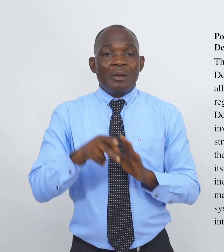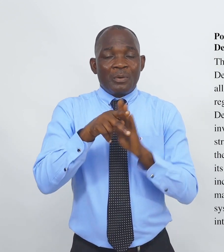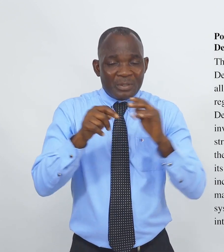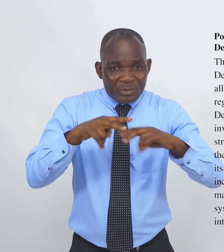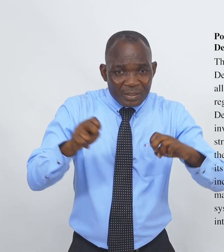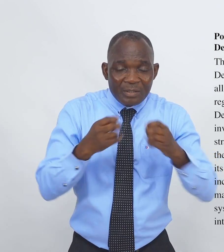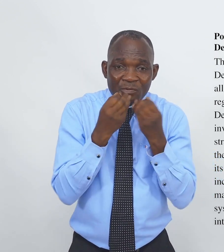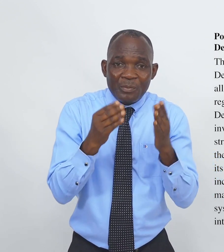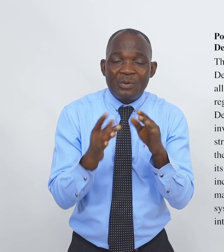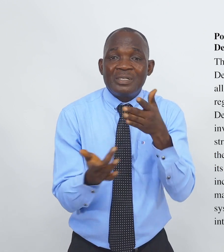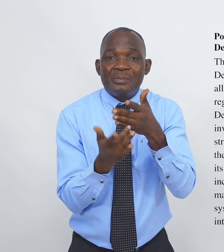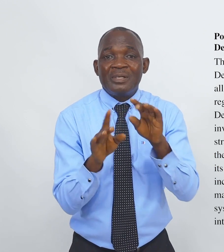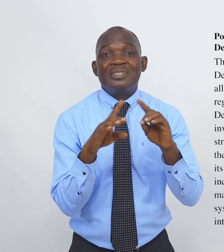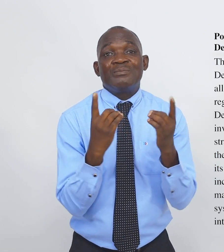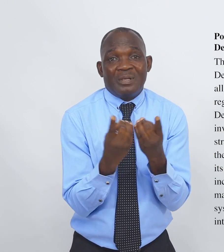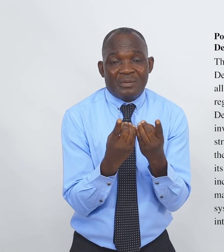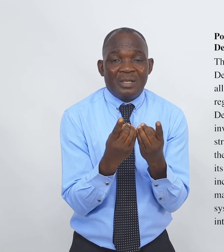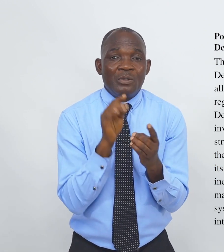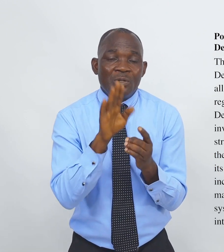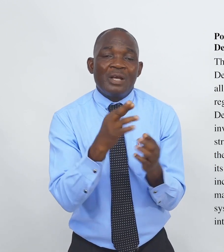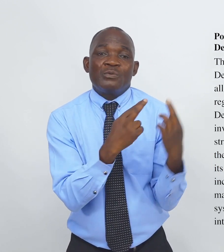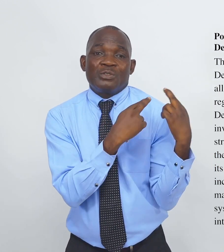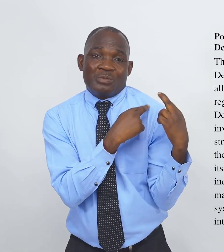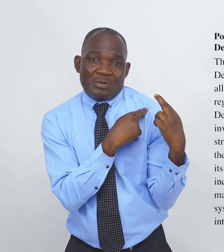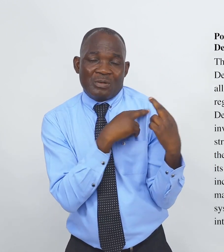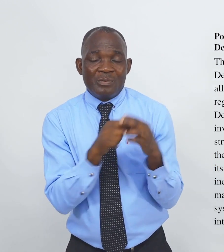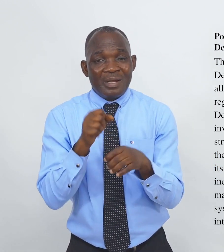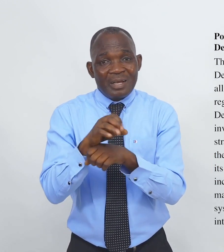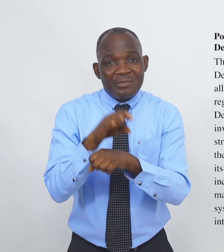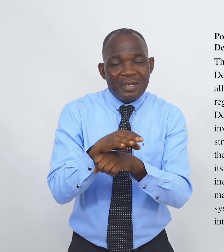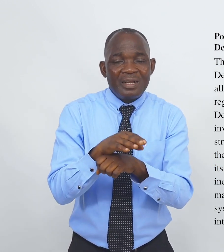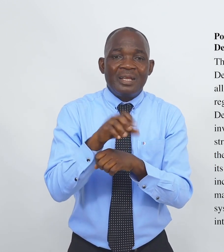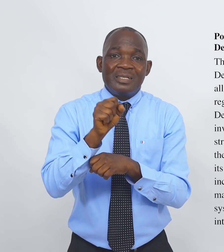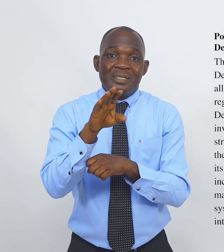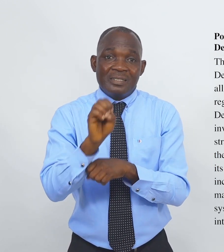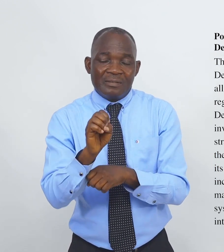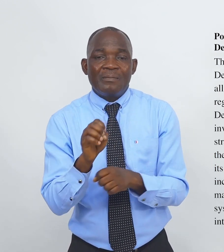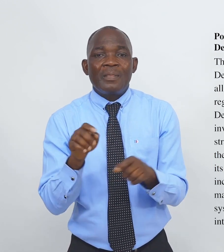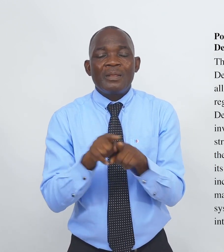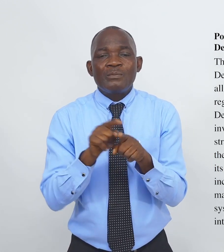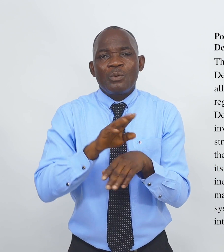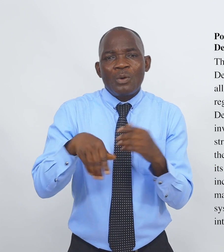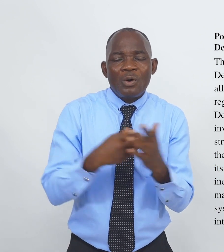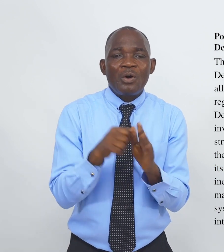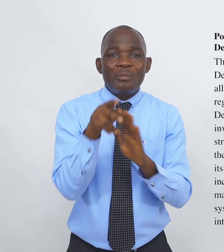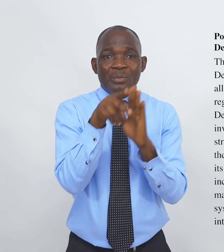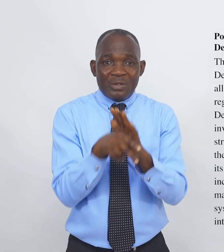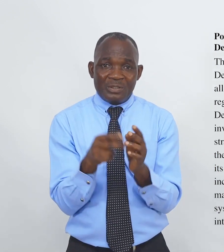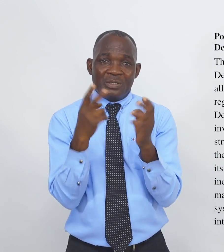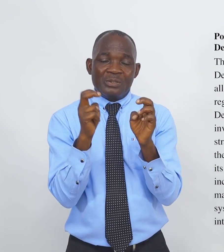and Information Technology Department is responsible for advising the SEC on all policy issues